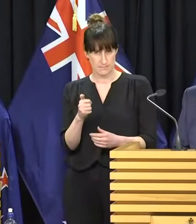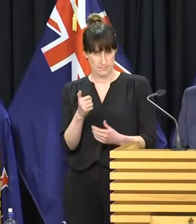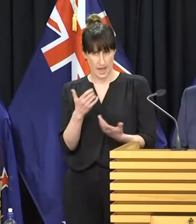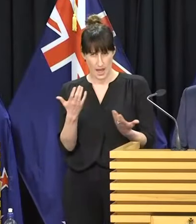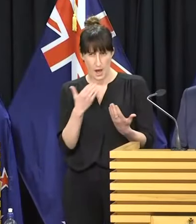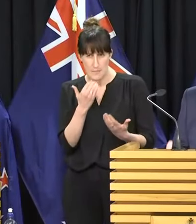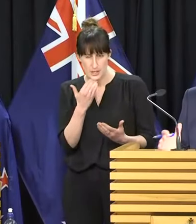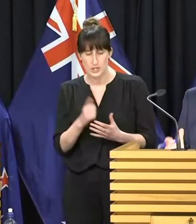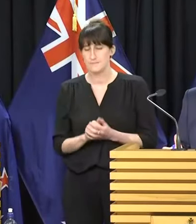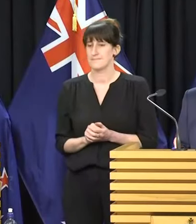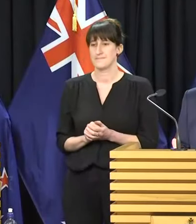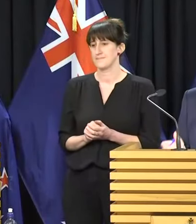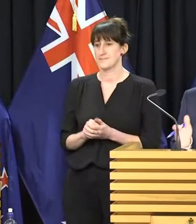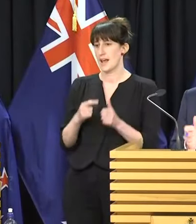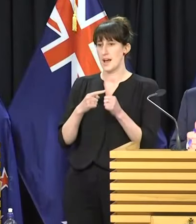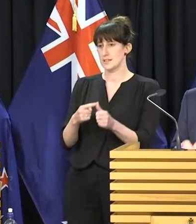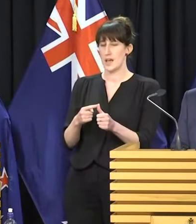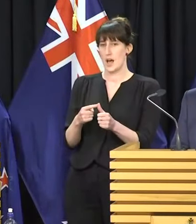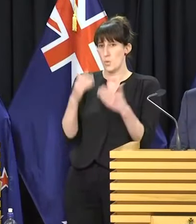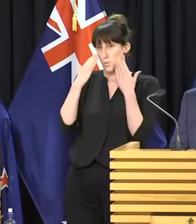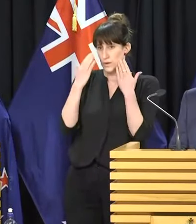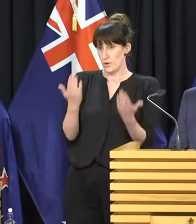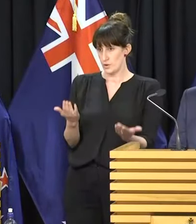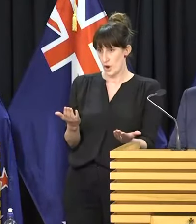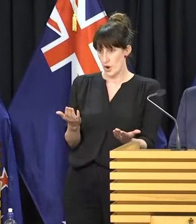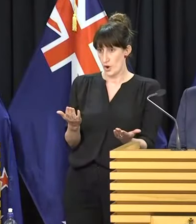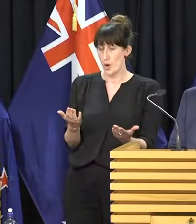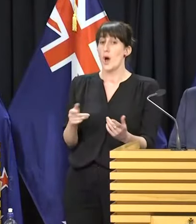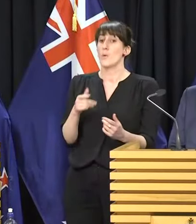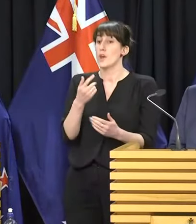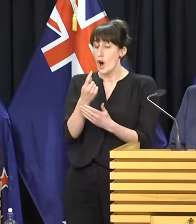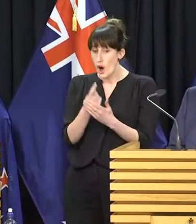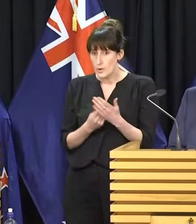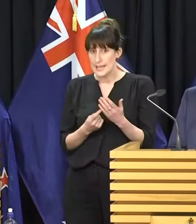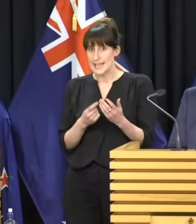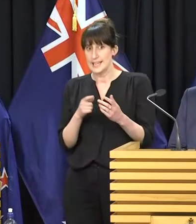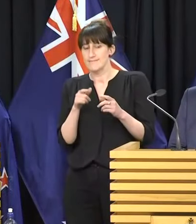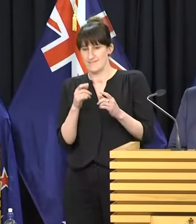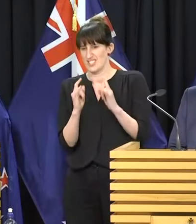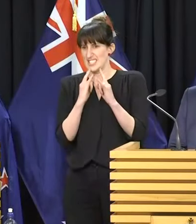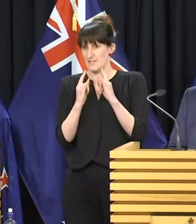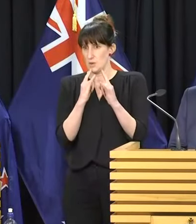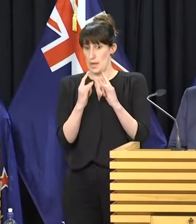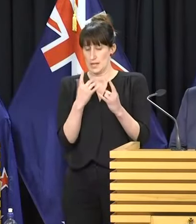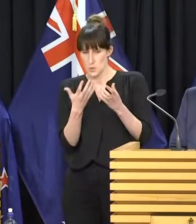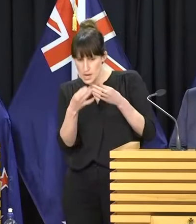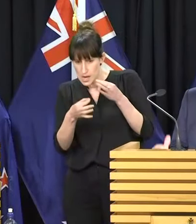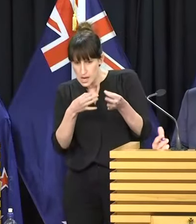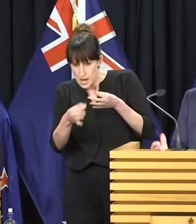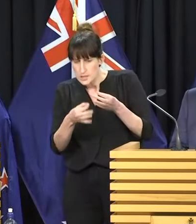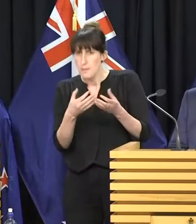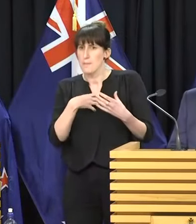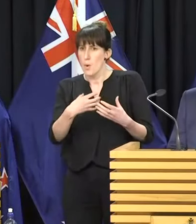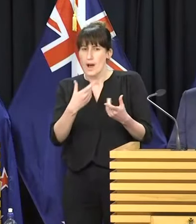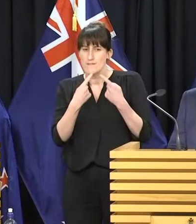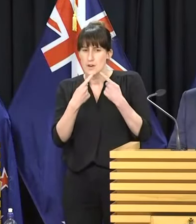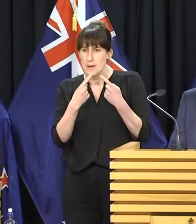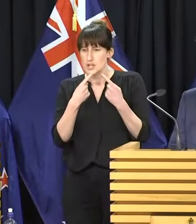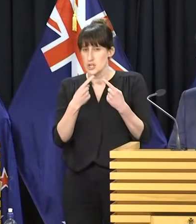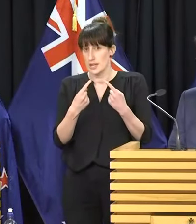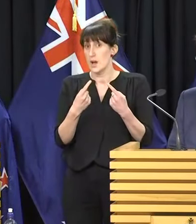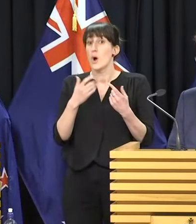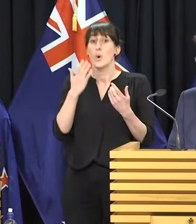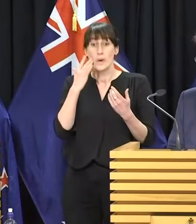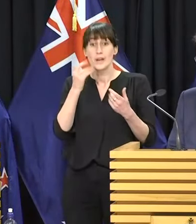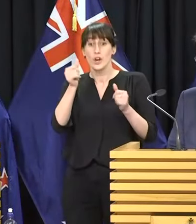Health Unit gets first of all is what were their movements and who are the potential close contacts, so we can isolate them. But as that information becomes